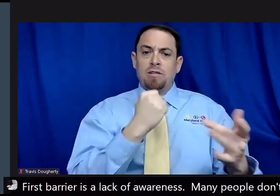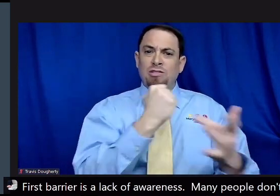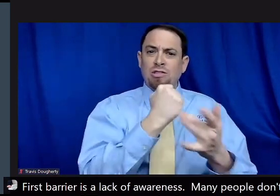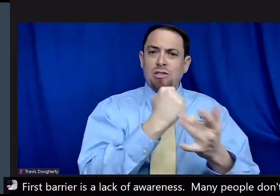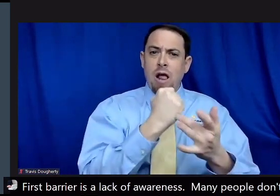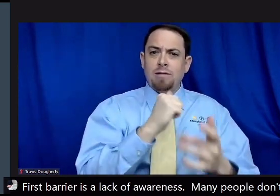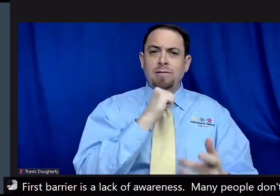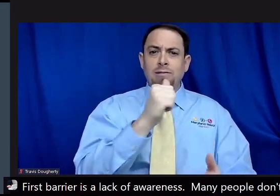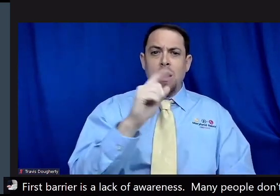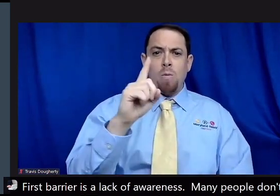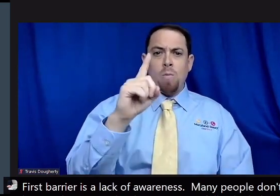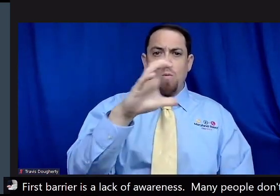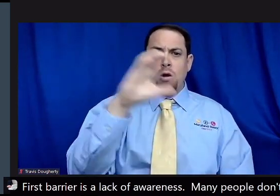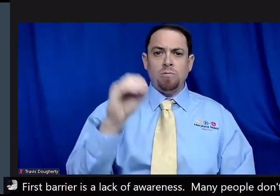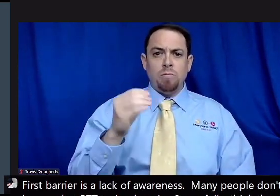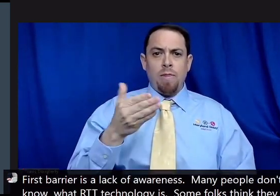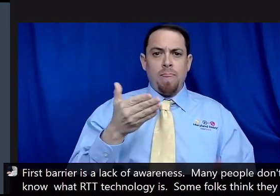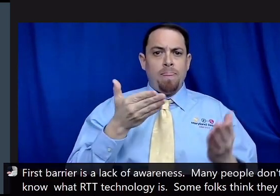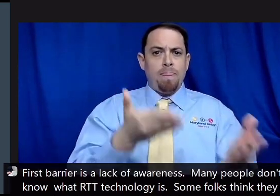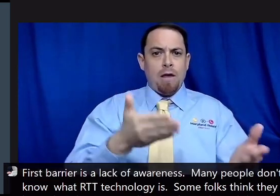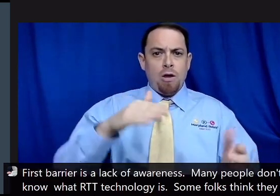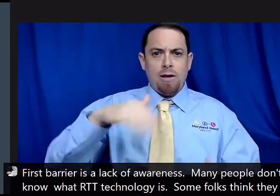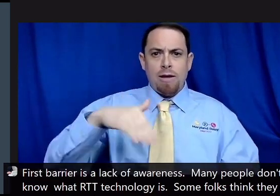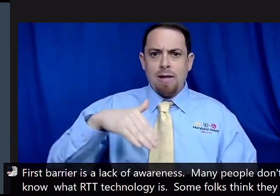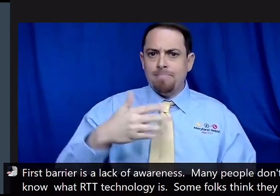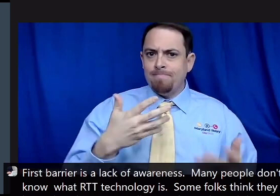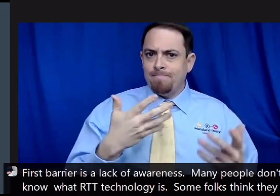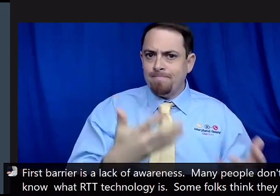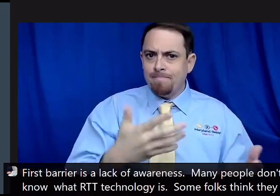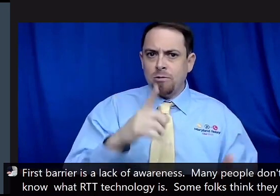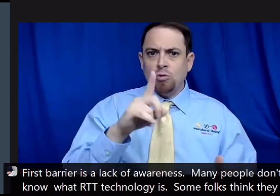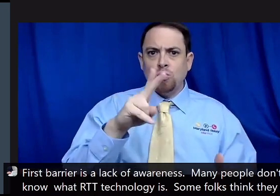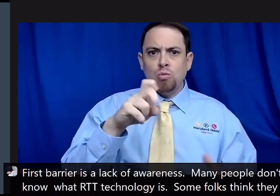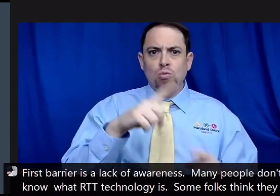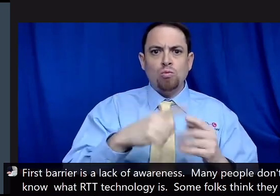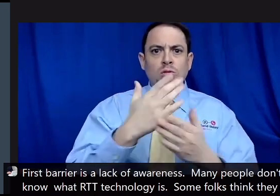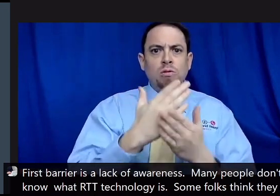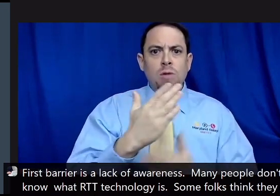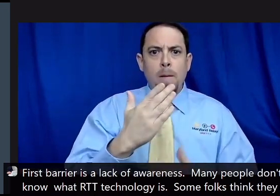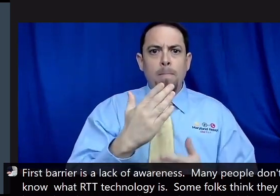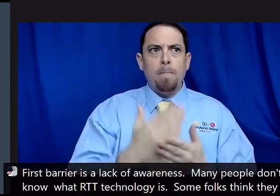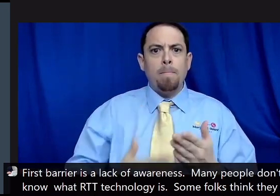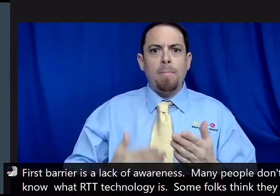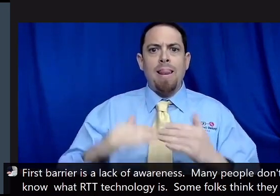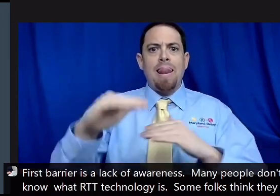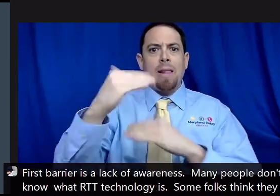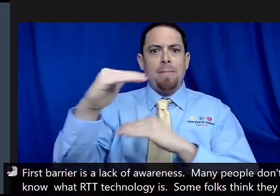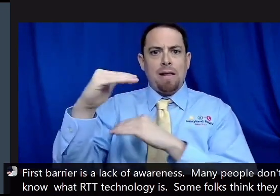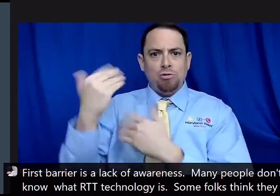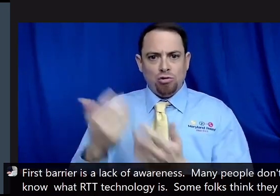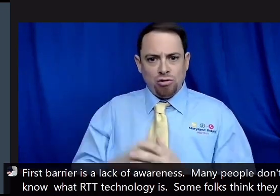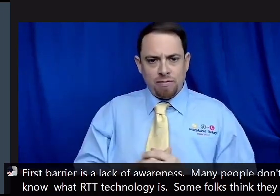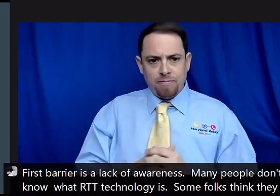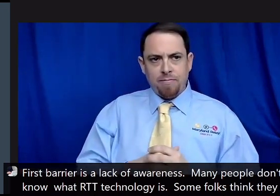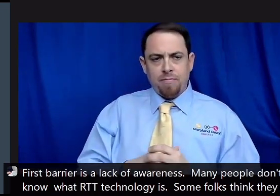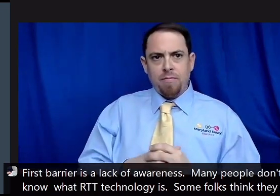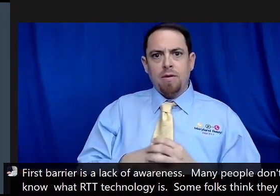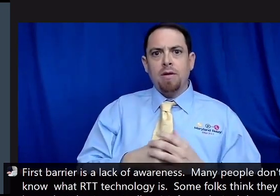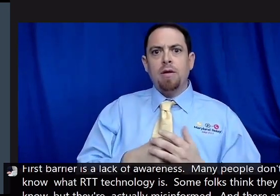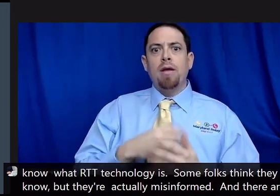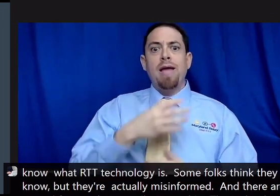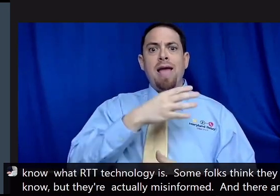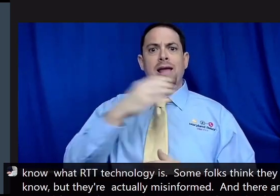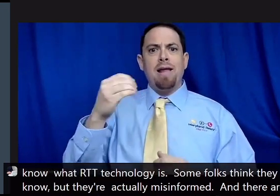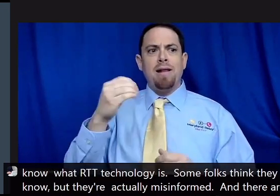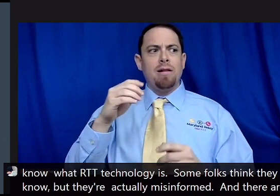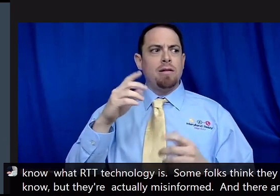And there are several factors that contribute to this. The technology first is not 100% fully functional yet. There